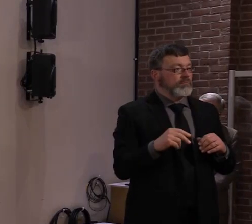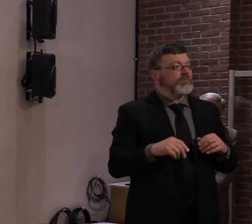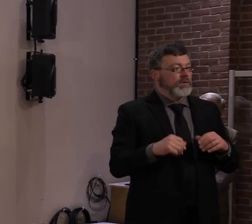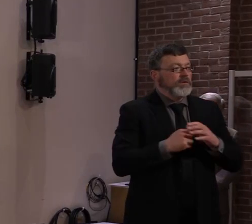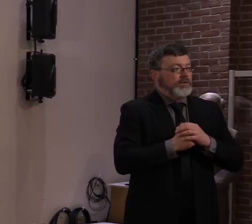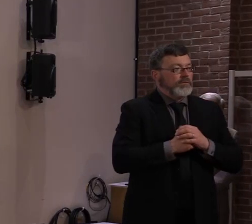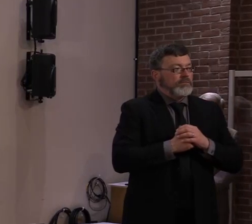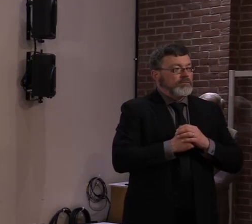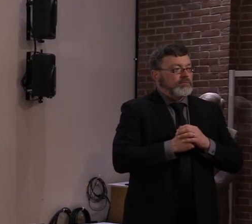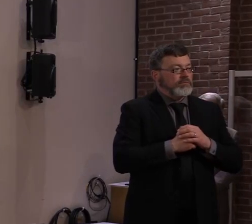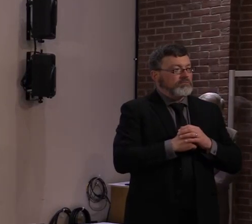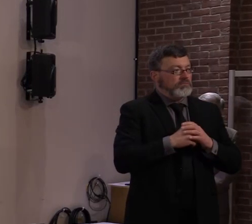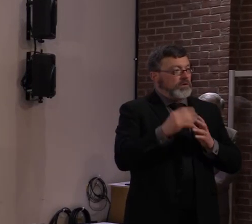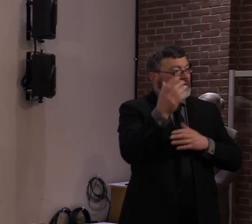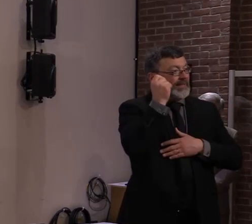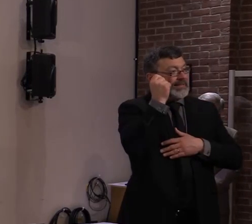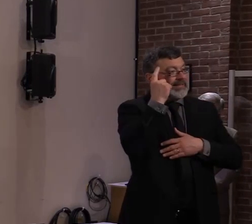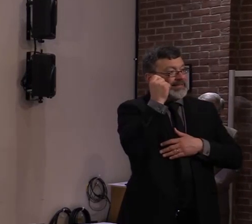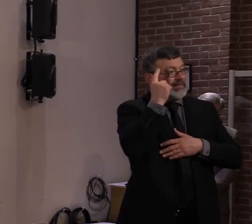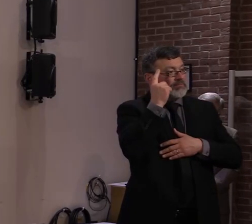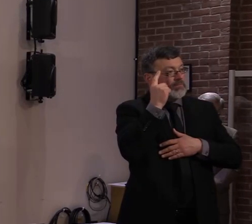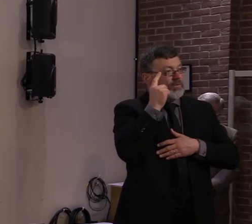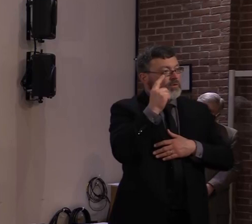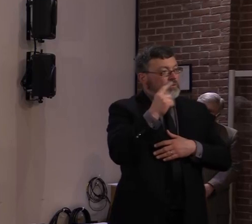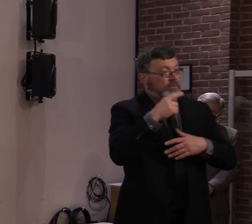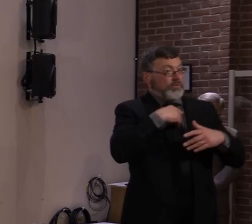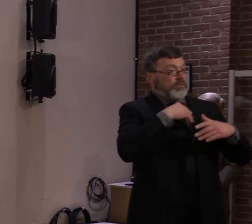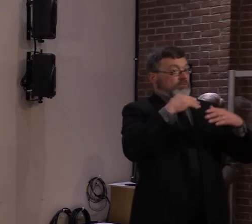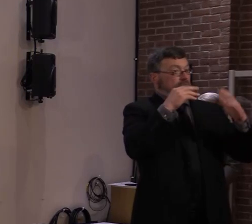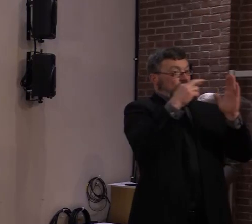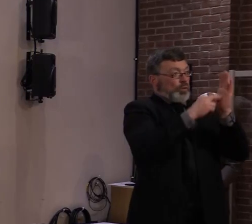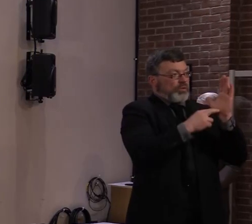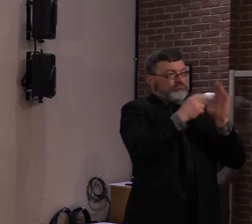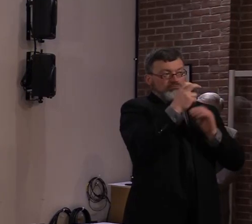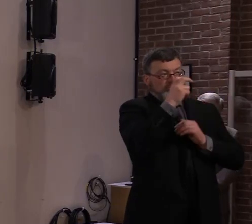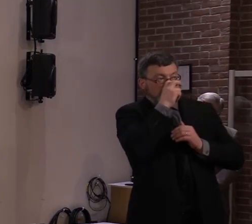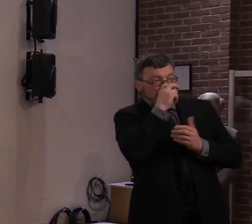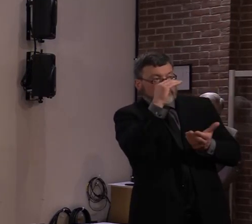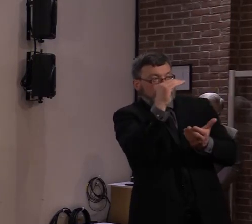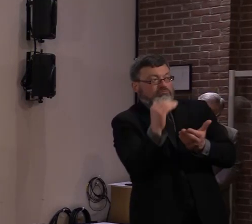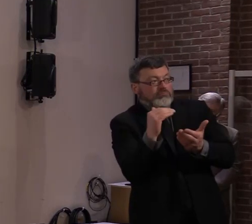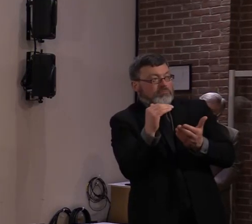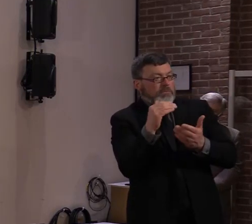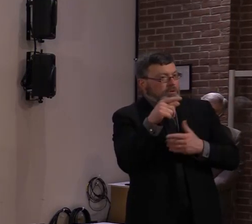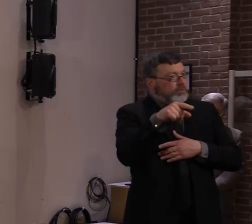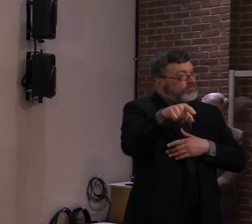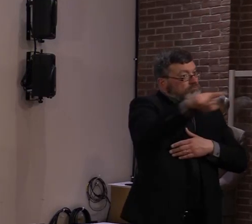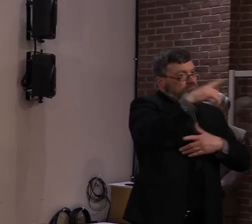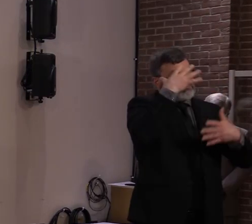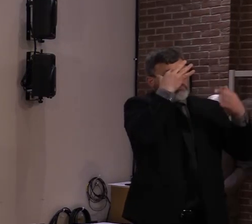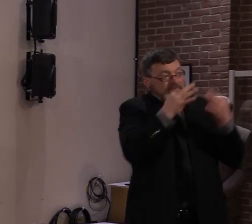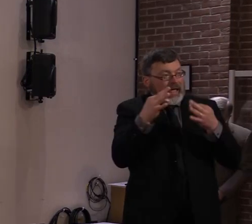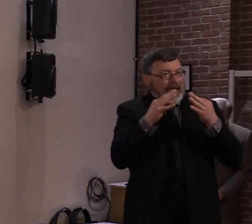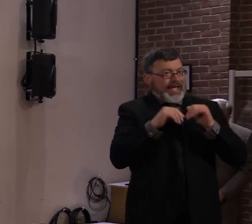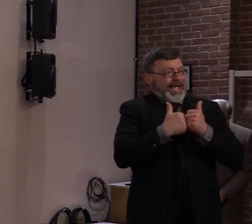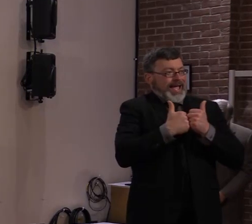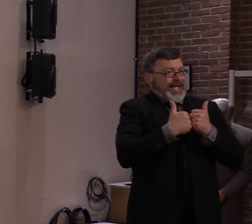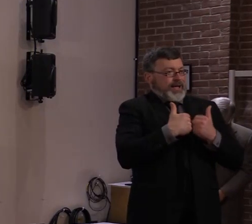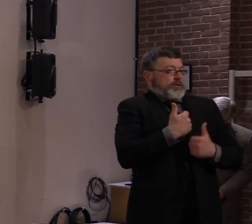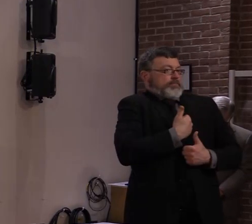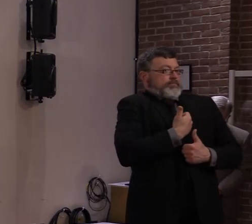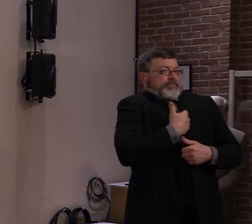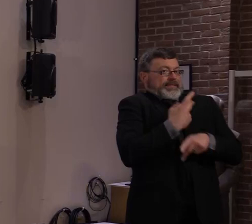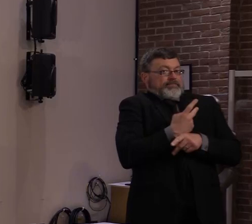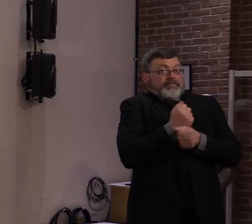fewer restrictions, it means Vermonters will have to make more of their own decisions about how to keep themselves safe and